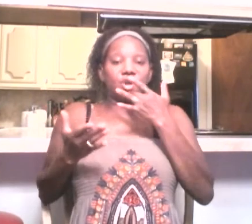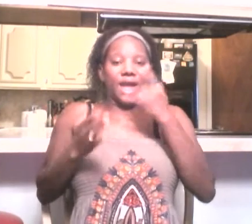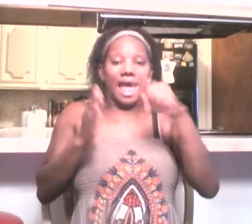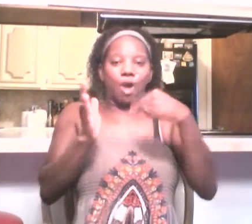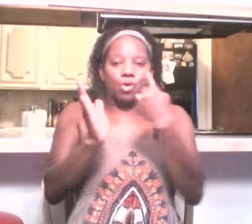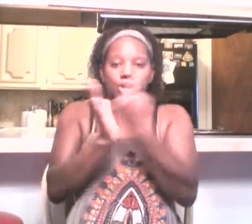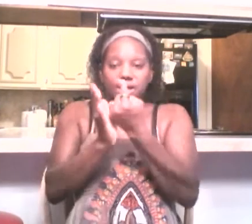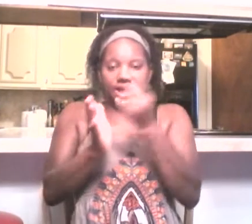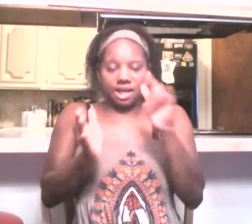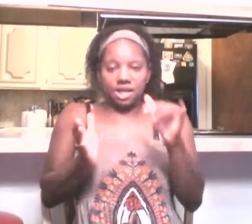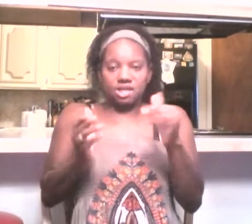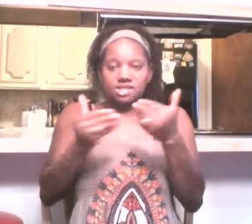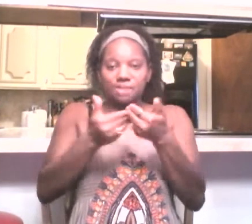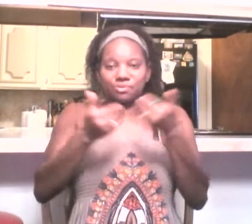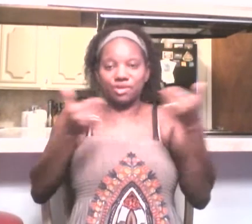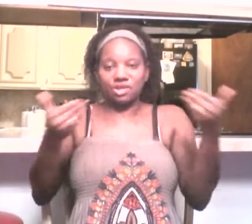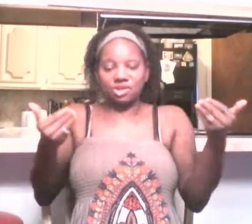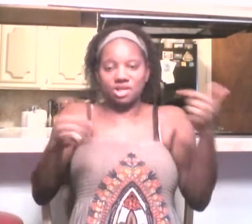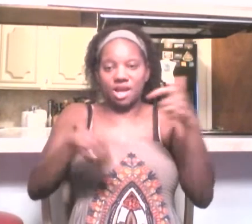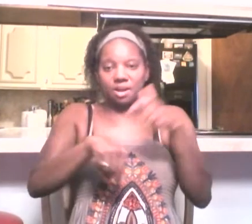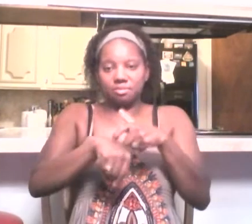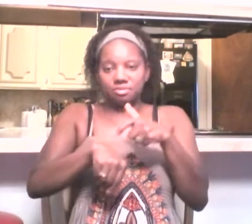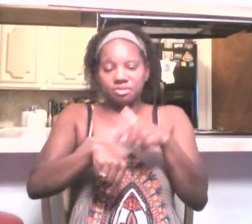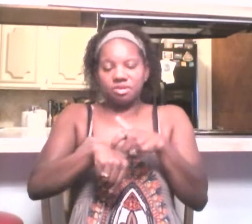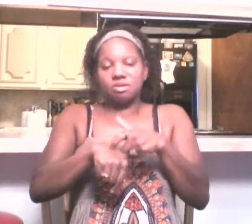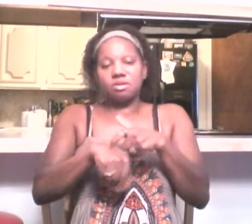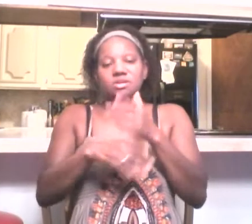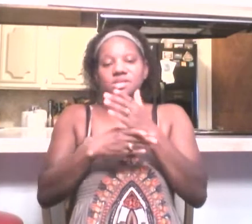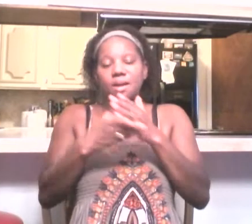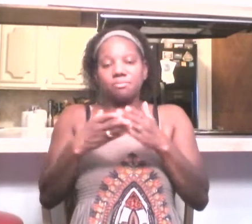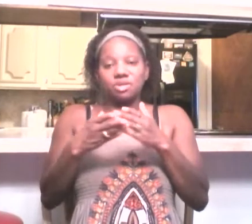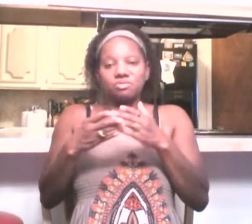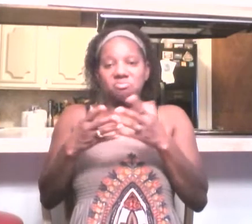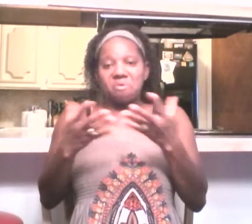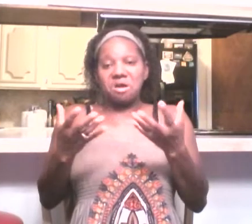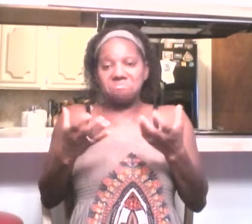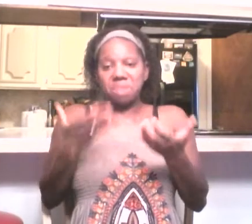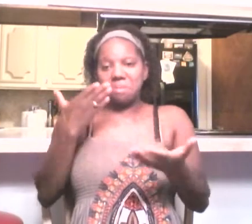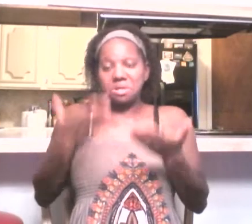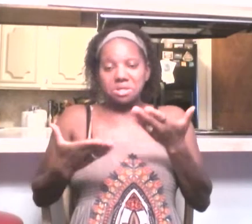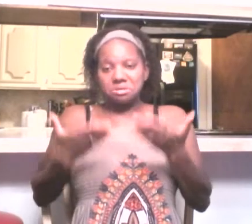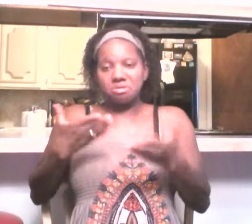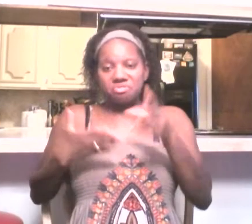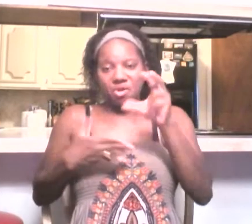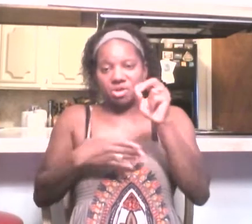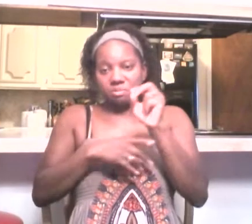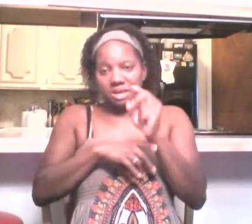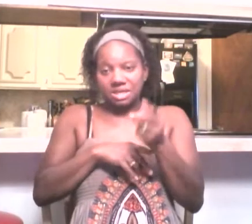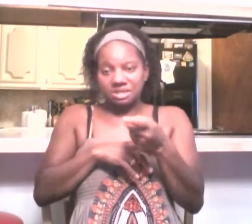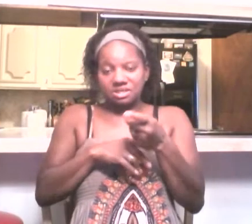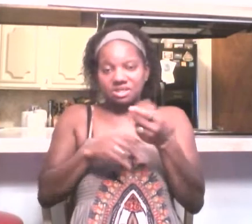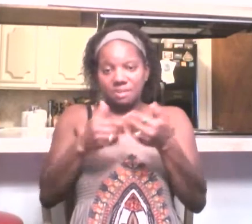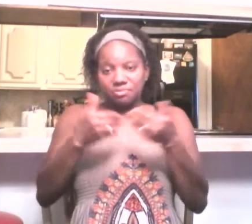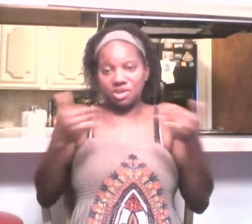prefer hourly separation time. Some just want maybe 30 minutes